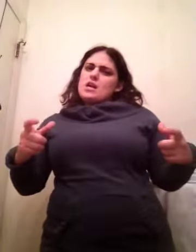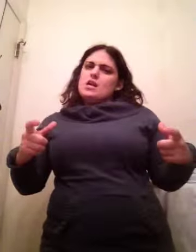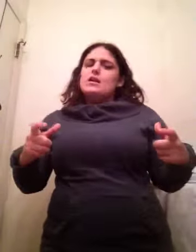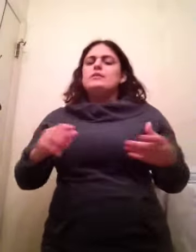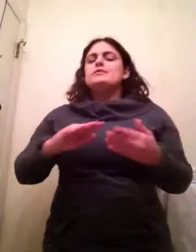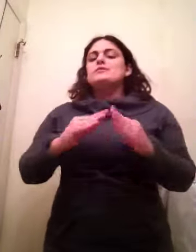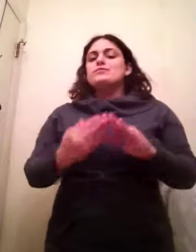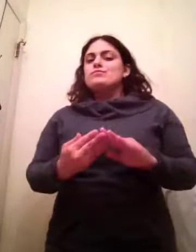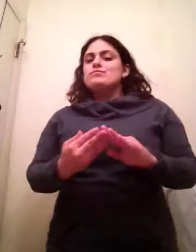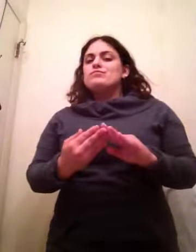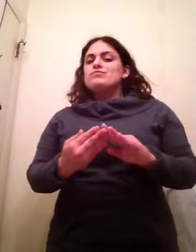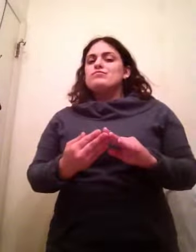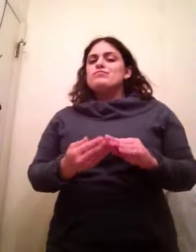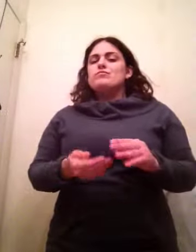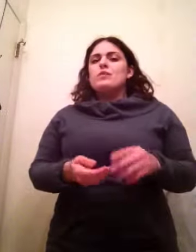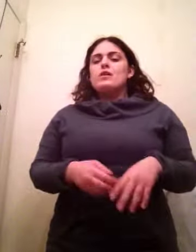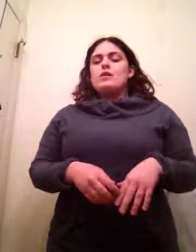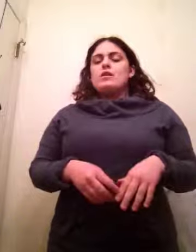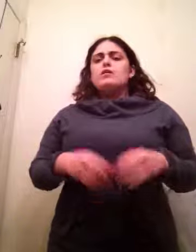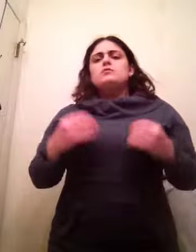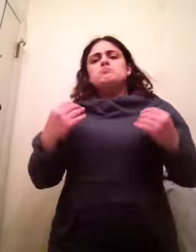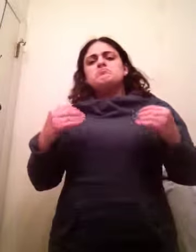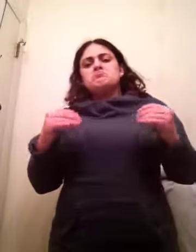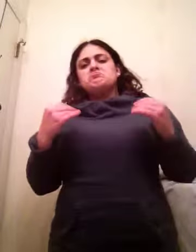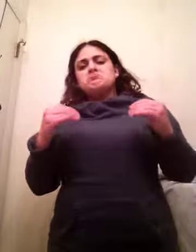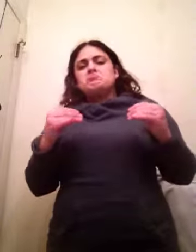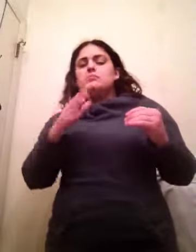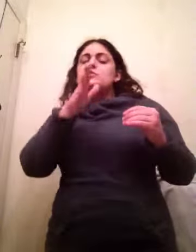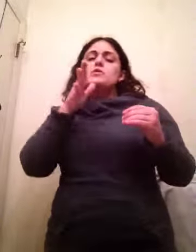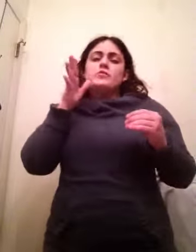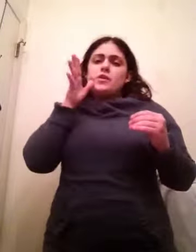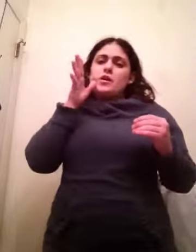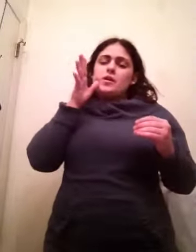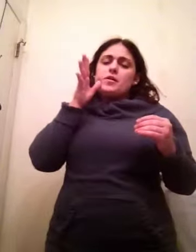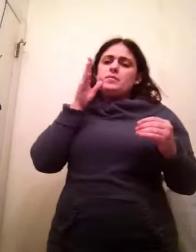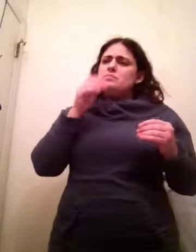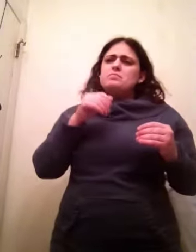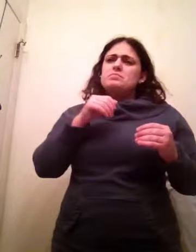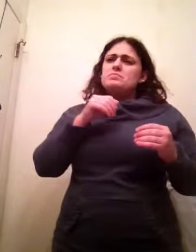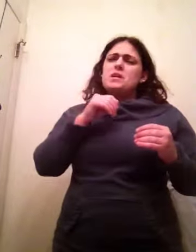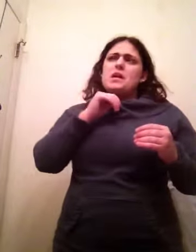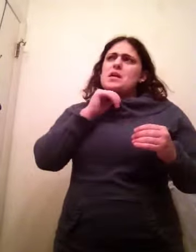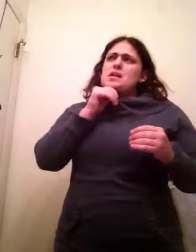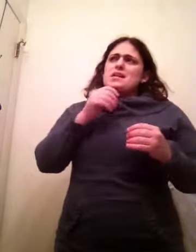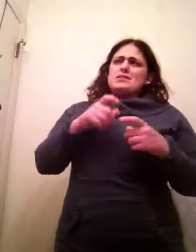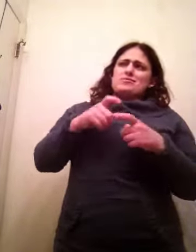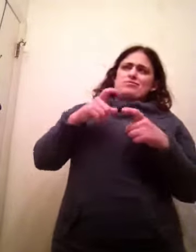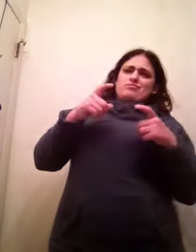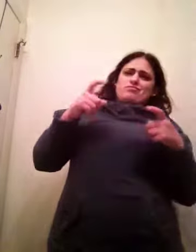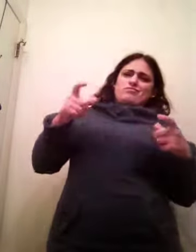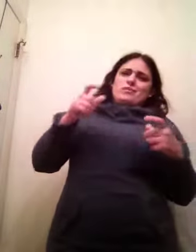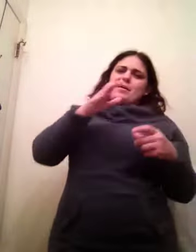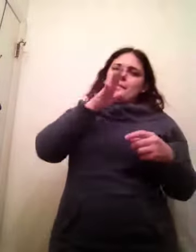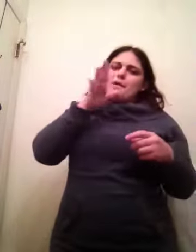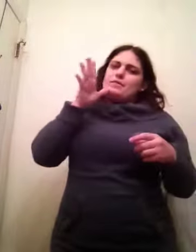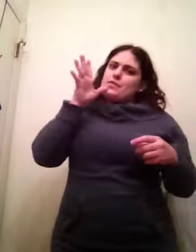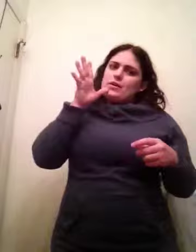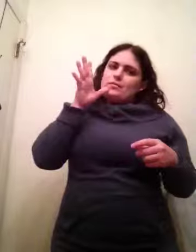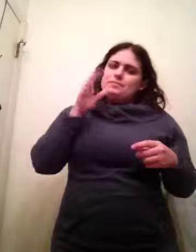big farms. They are progress. They have lots of progress. There's one more thing. Starts on the bottom of 416 and continues on to